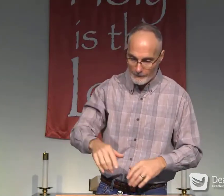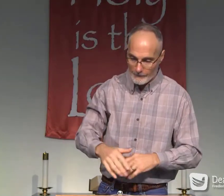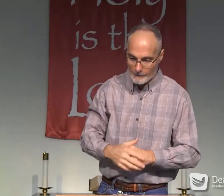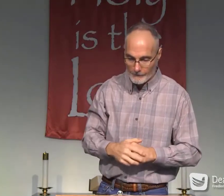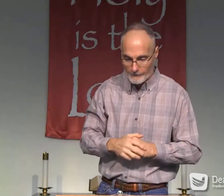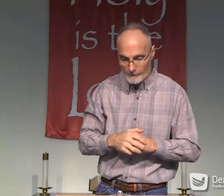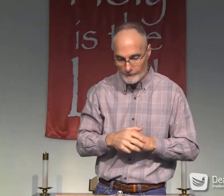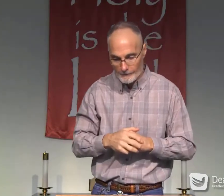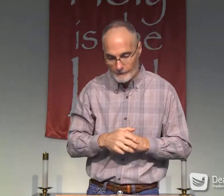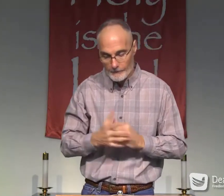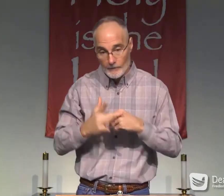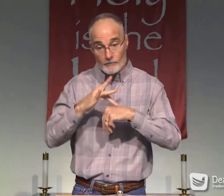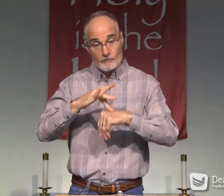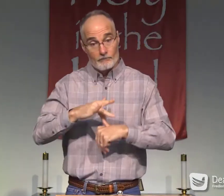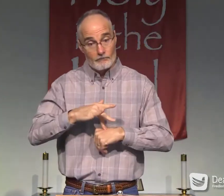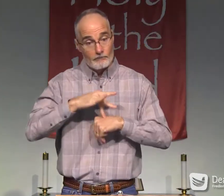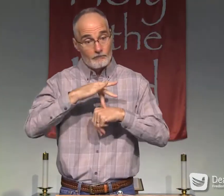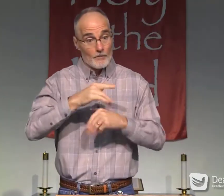family. We don't have time for anyone else.